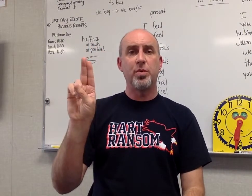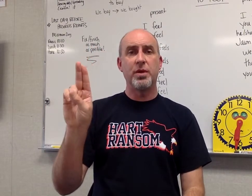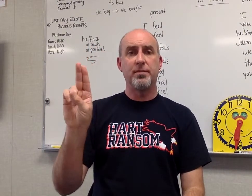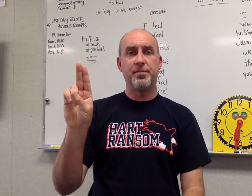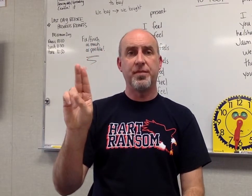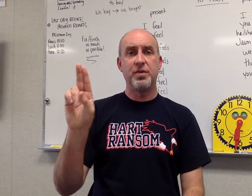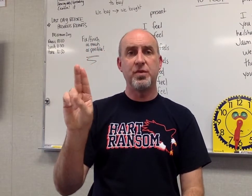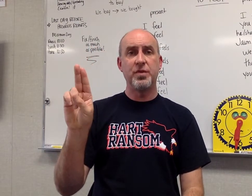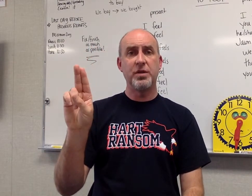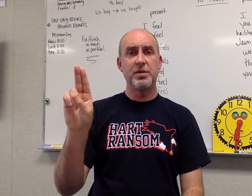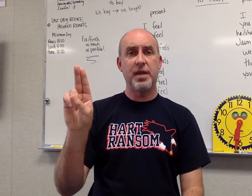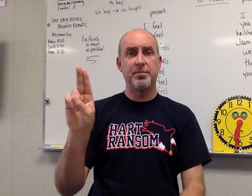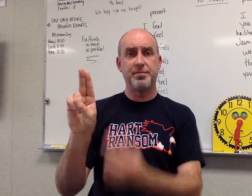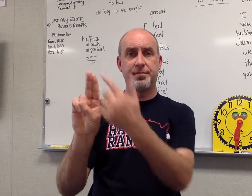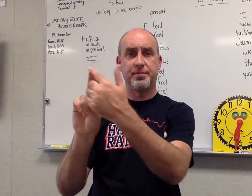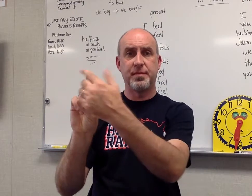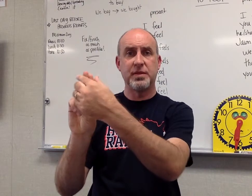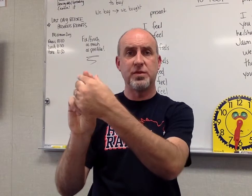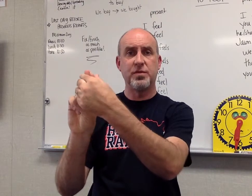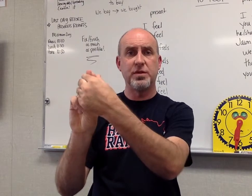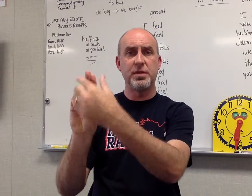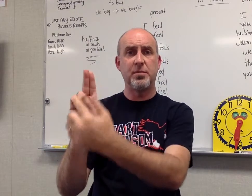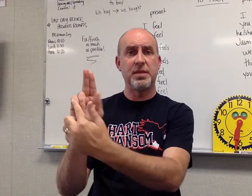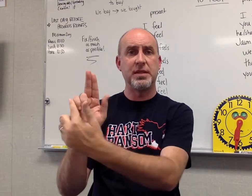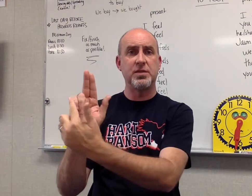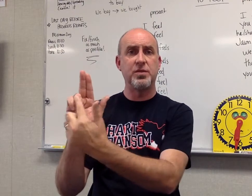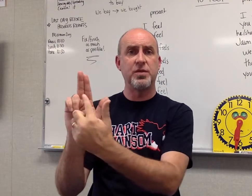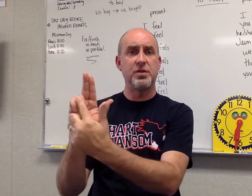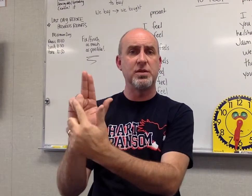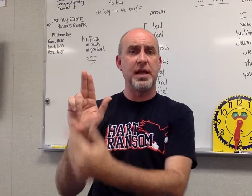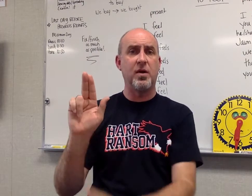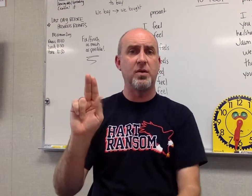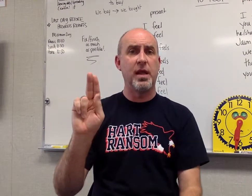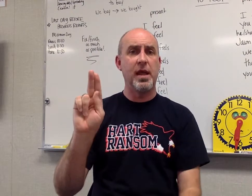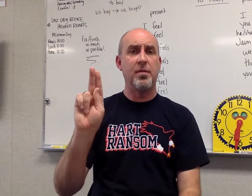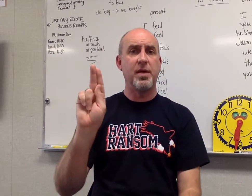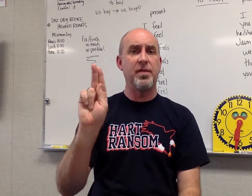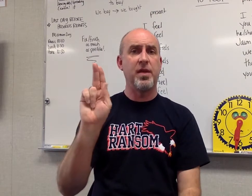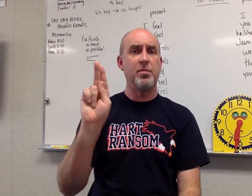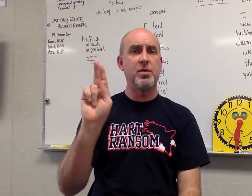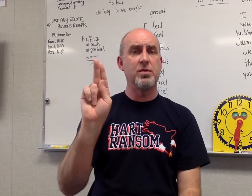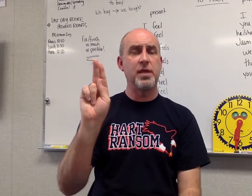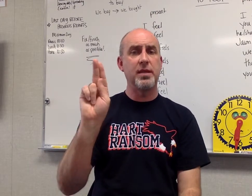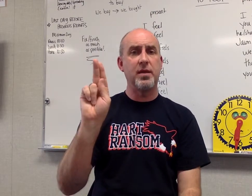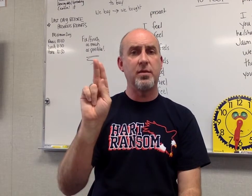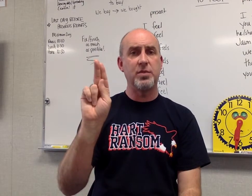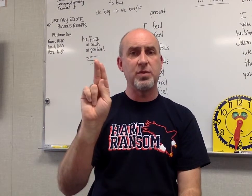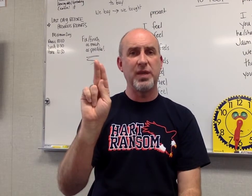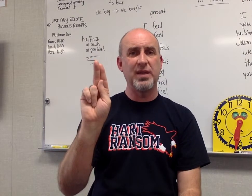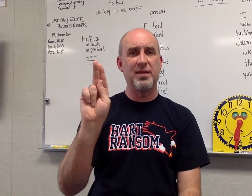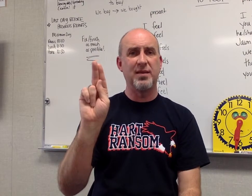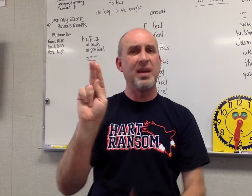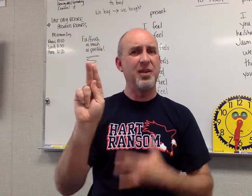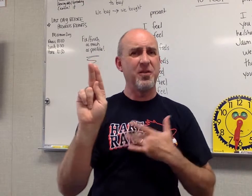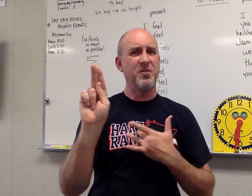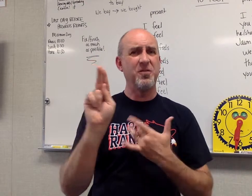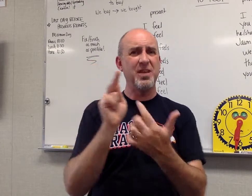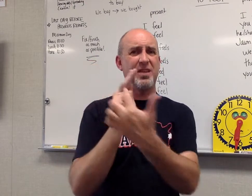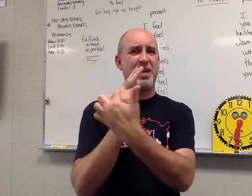put 2 fingers up, these 2 fingers up, these 2 fingers down. My thumb goes right there in between. You'll feel like